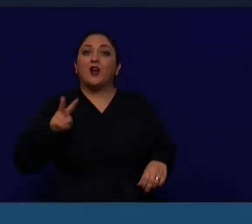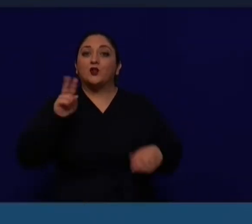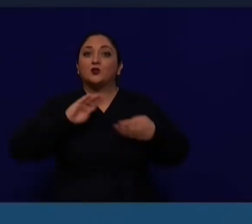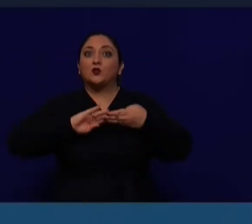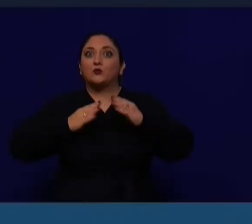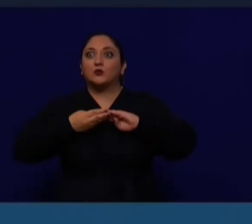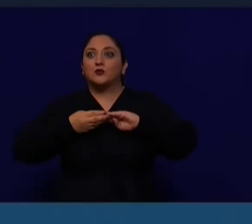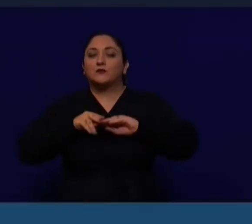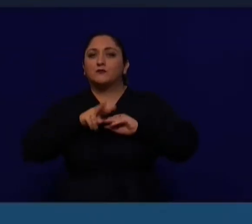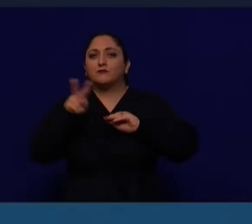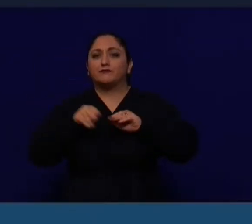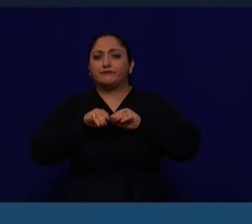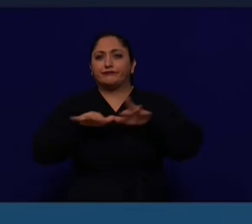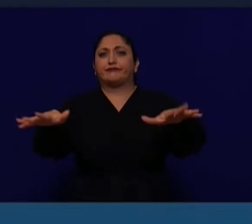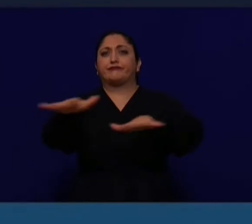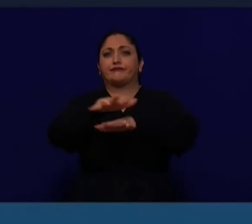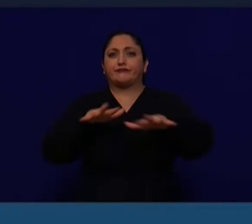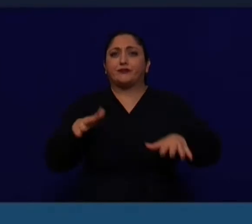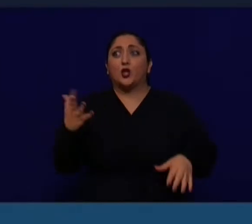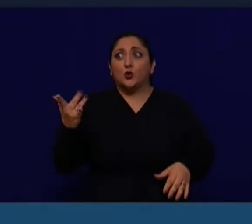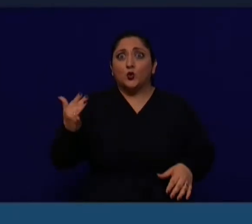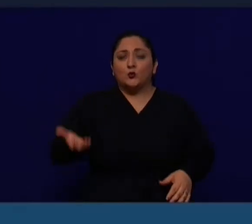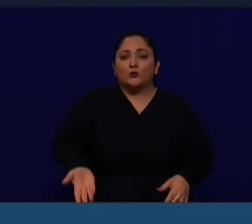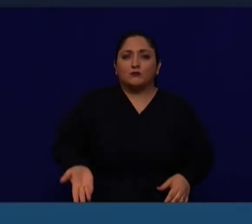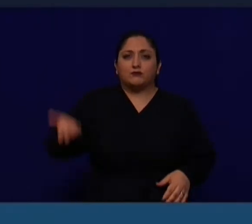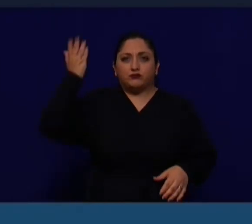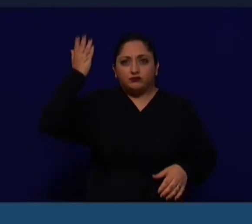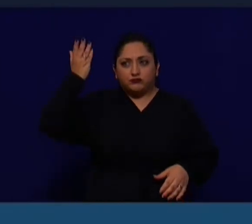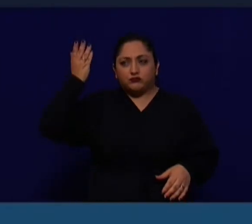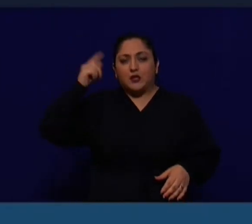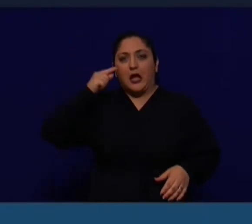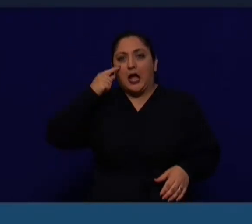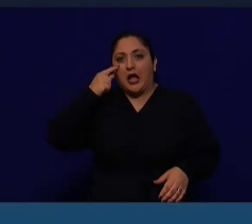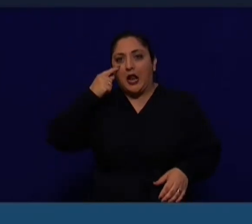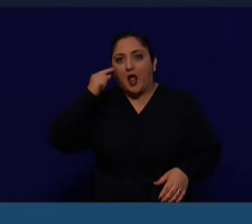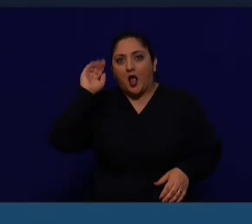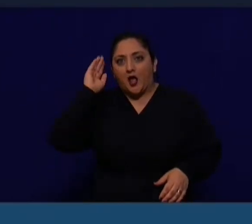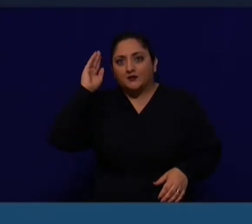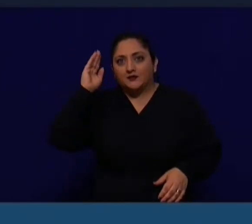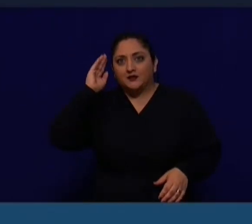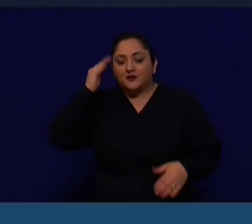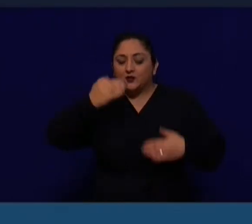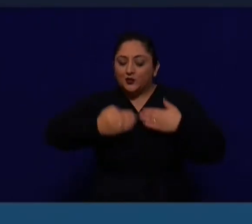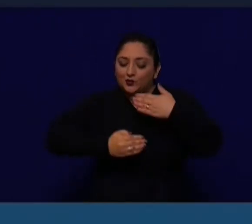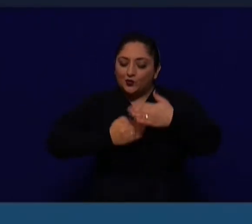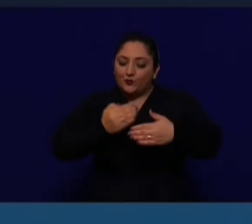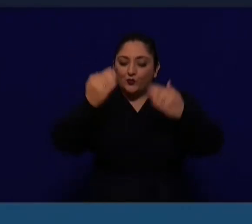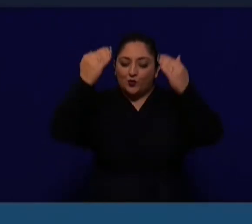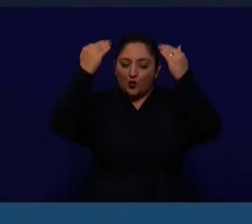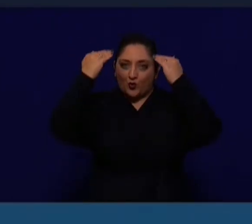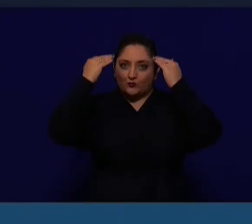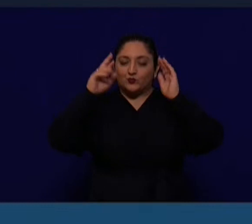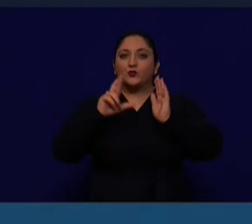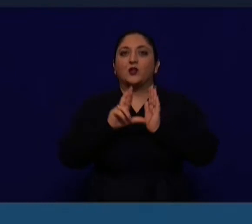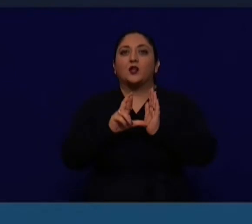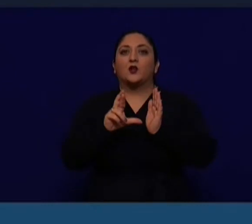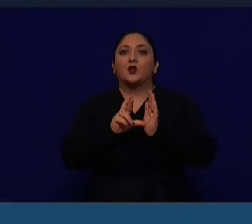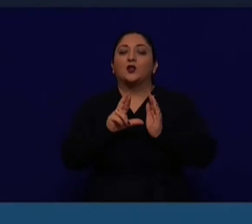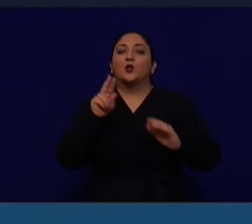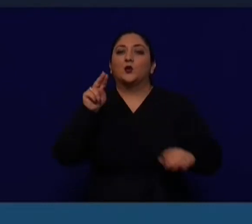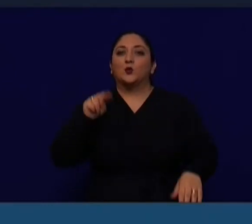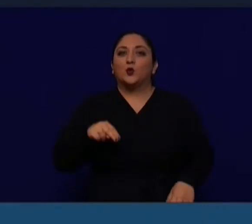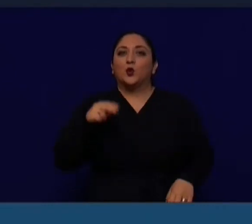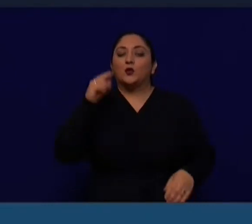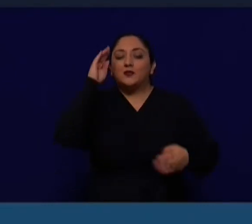fil-komunità tagħna u l-ammont sostanzjali tal-każijiet, allura rridu nibqgħu insegwu l-miżuri u anka li nsegwu l-mezzi